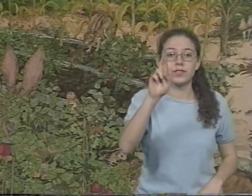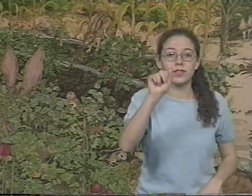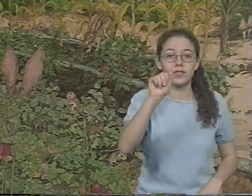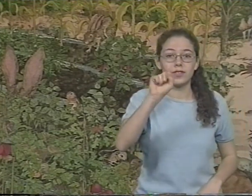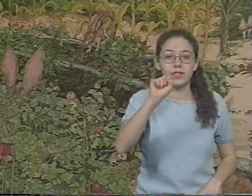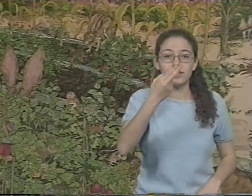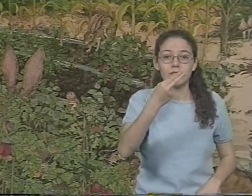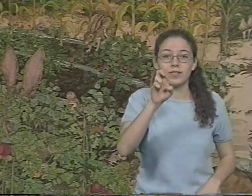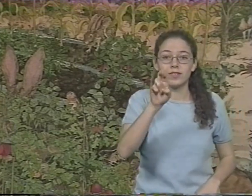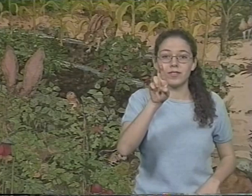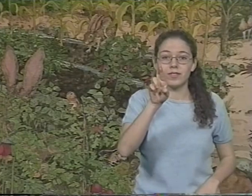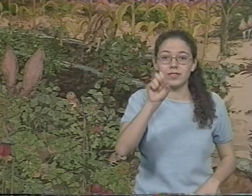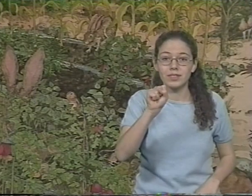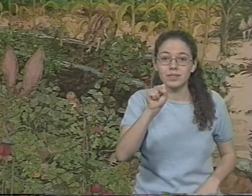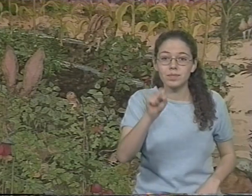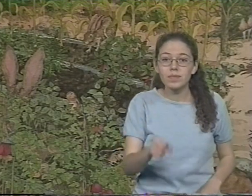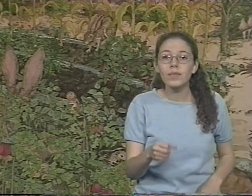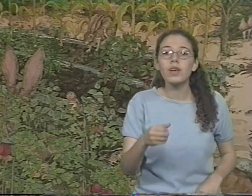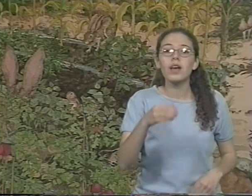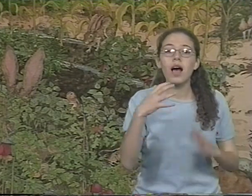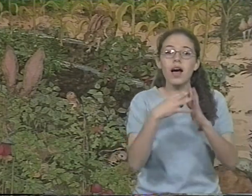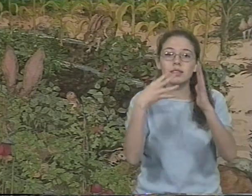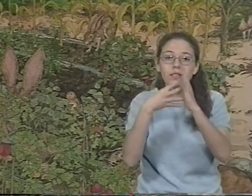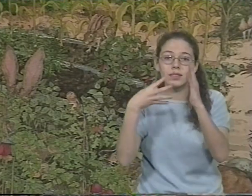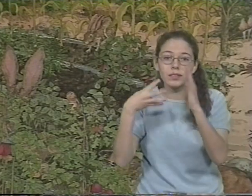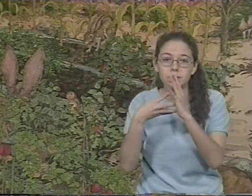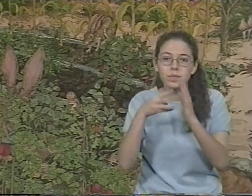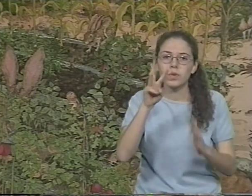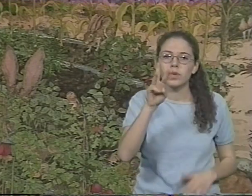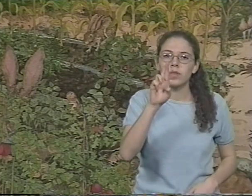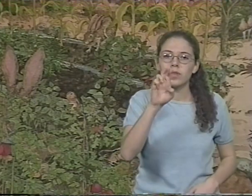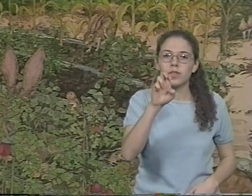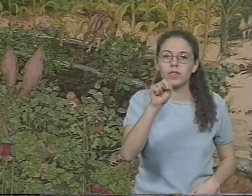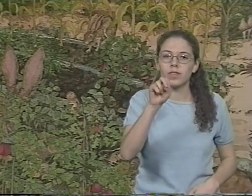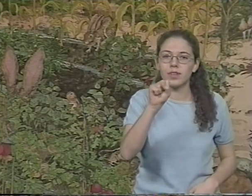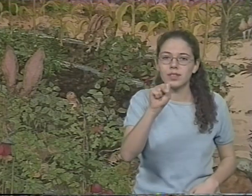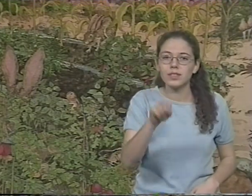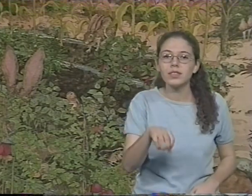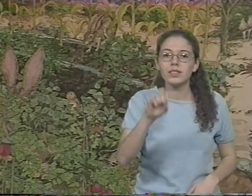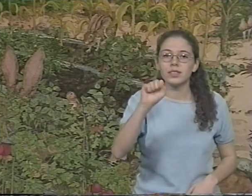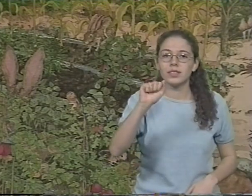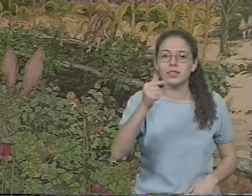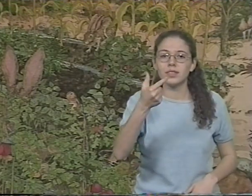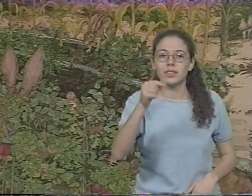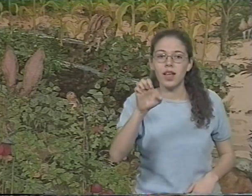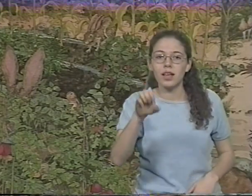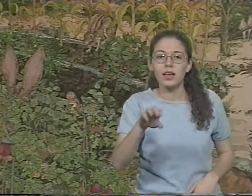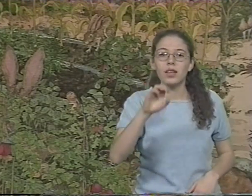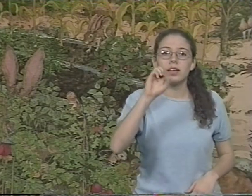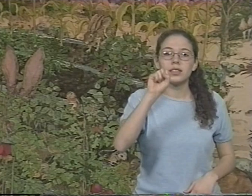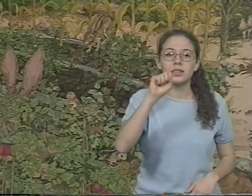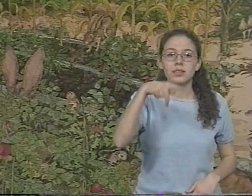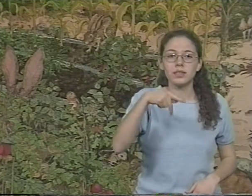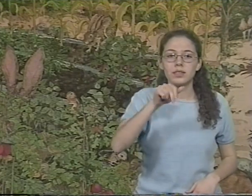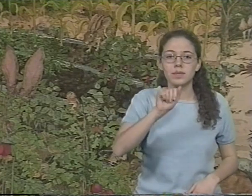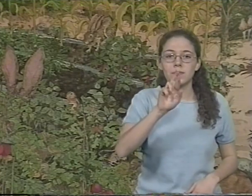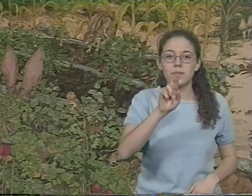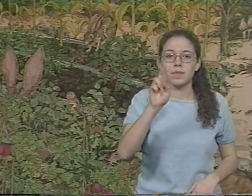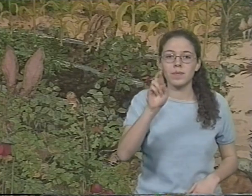cactus wrens, sage sparrows, morning doves, and others